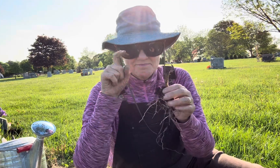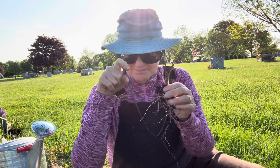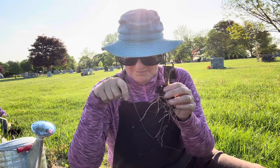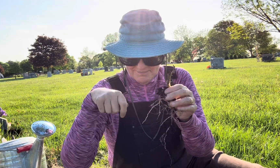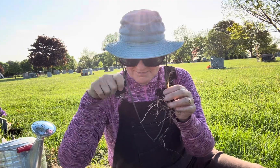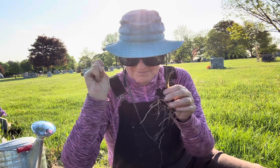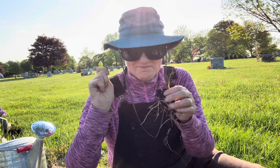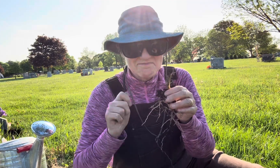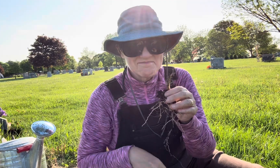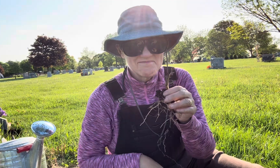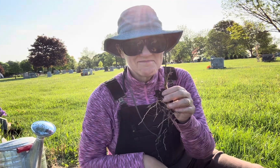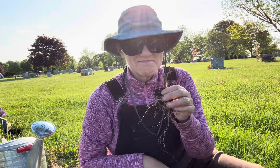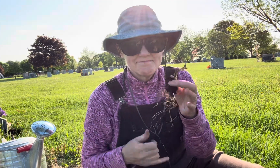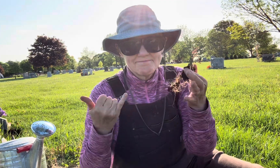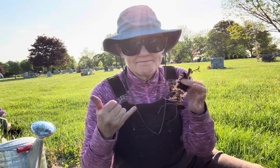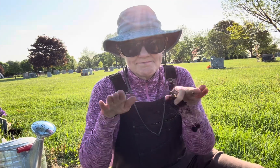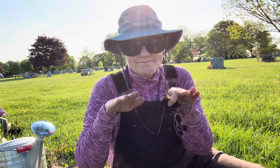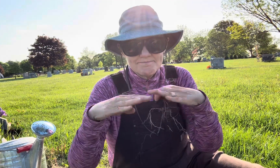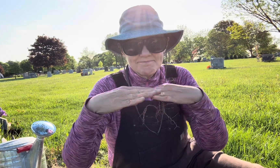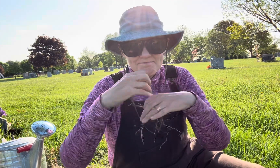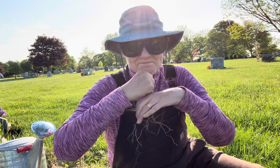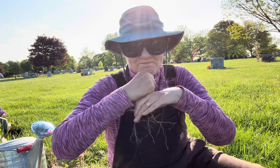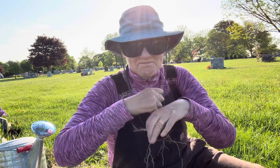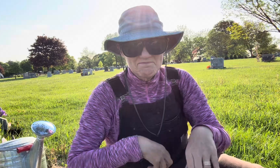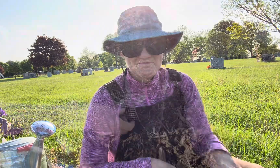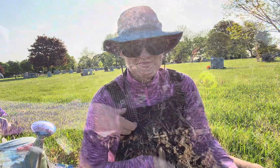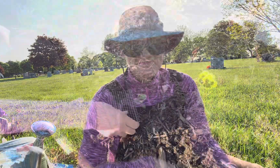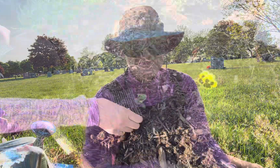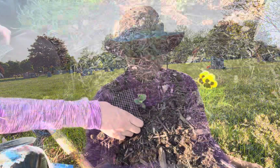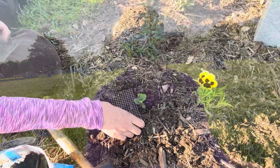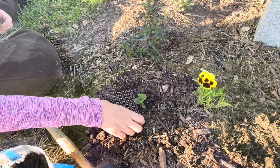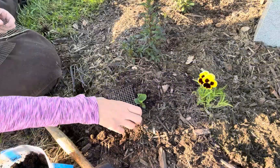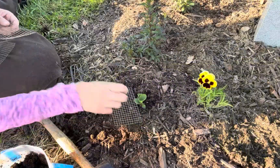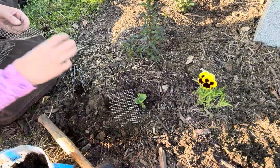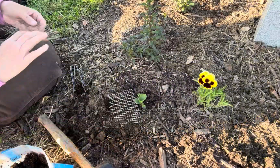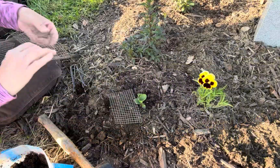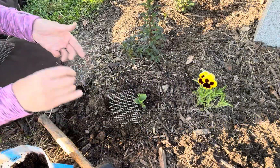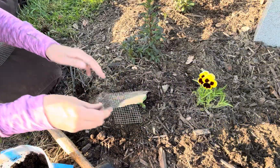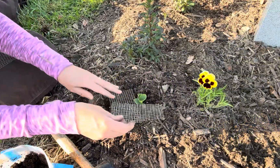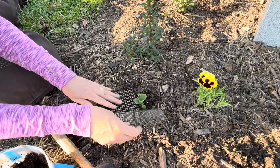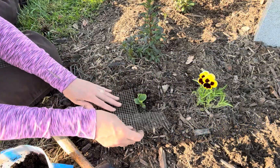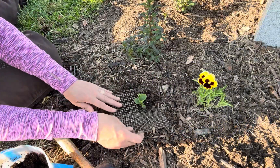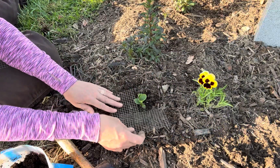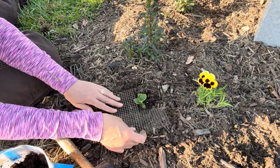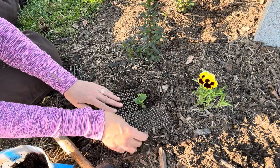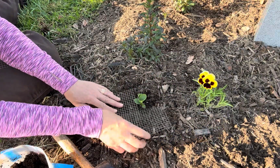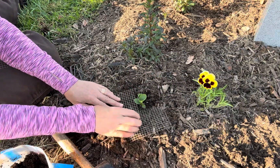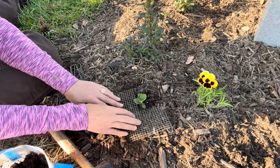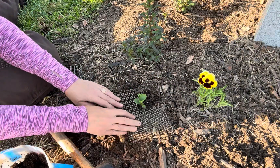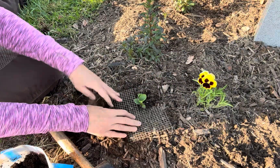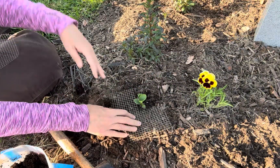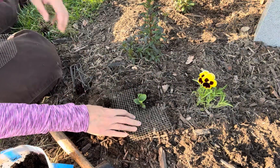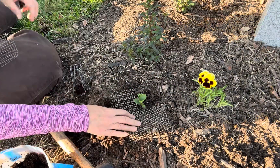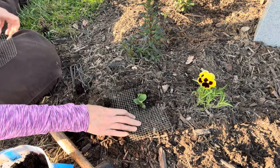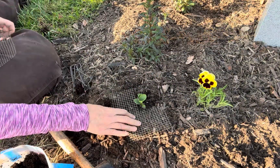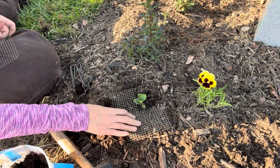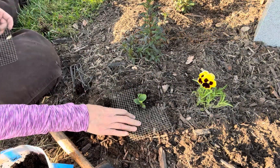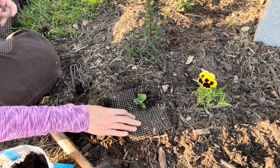out the pansy, so I don't need this one. I pulled it up. Now let's put down the hardware cloth and protect these seedlings.